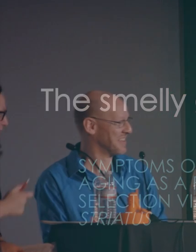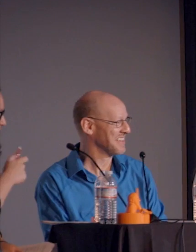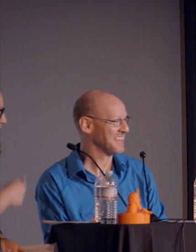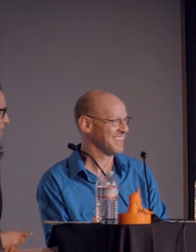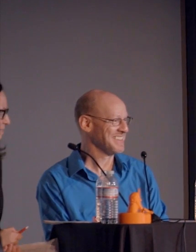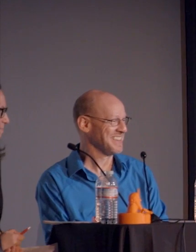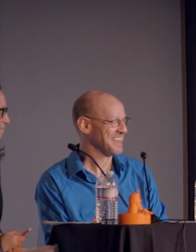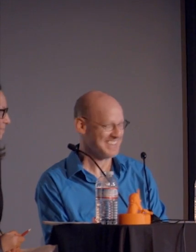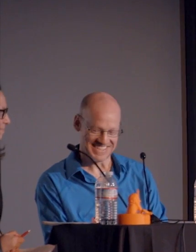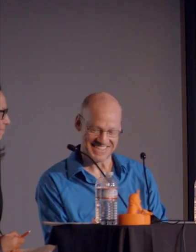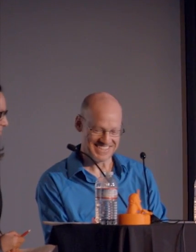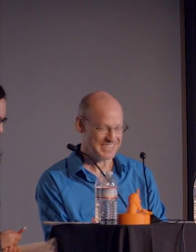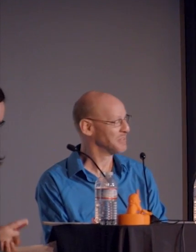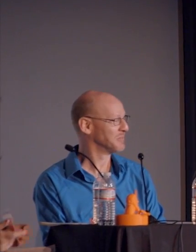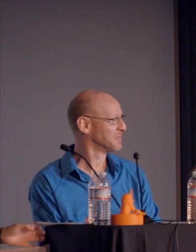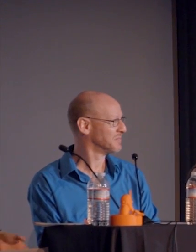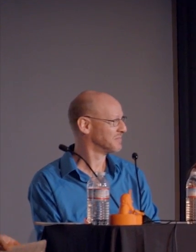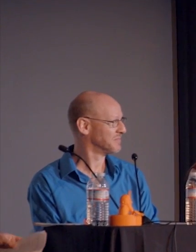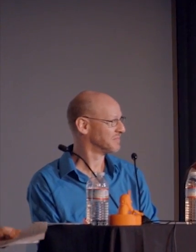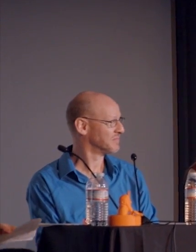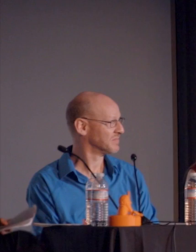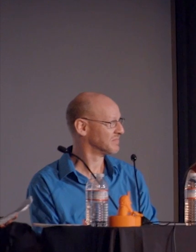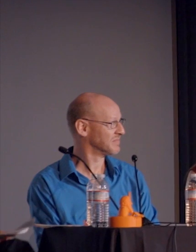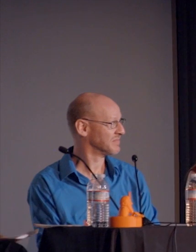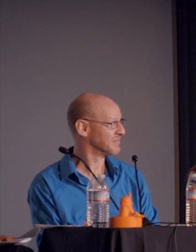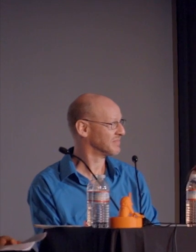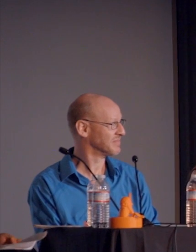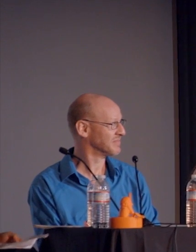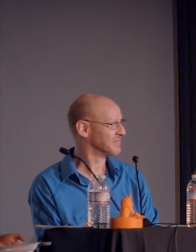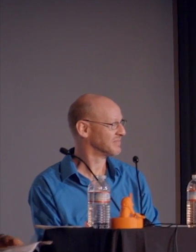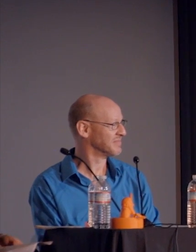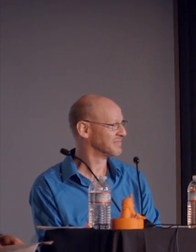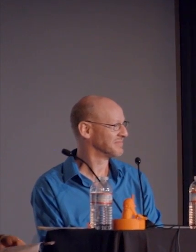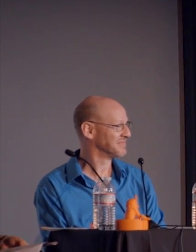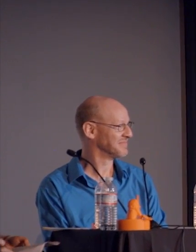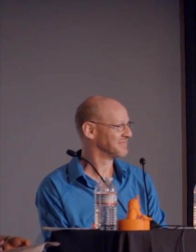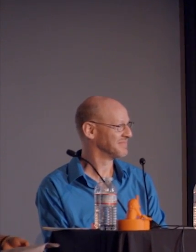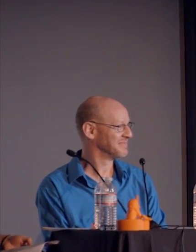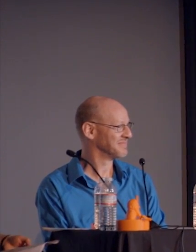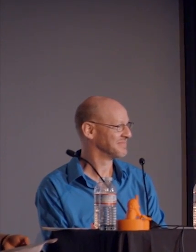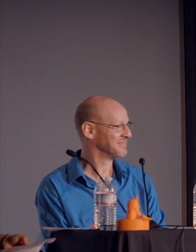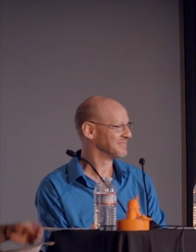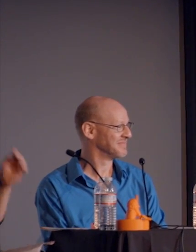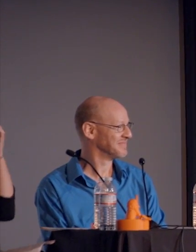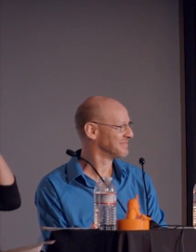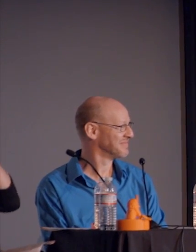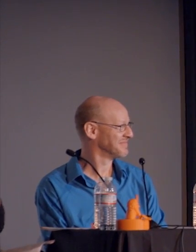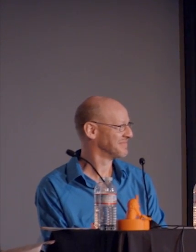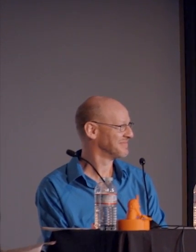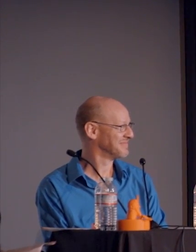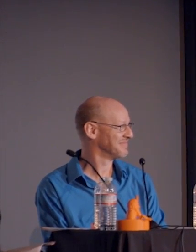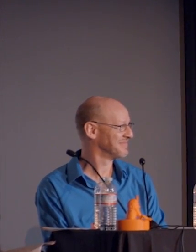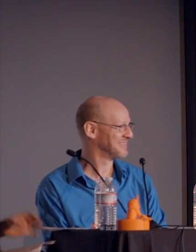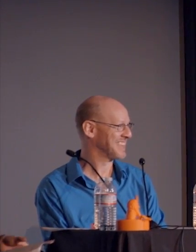Okay, I'll start. Well, I want to thank you because as an older person myself, I'm now promised to never